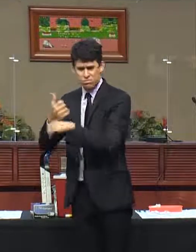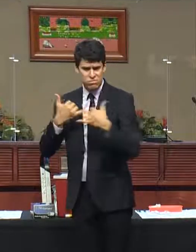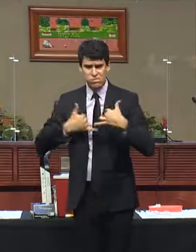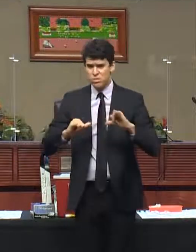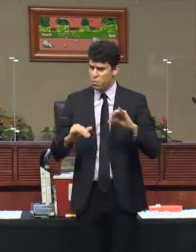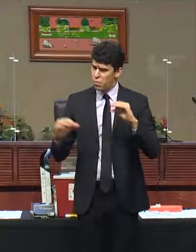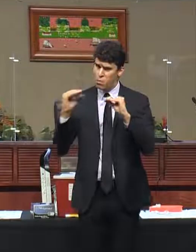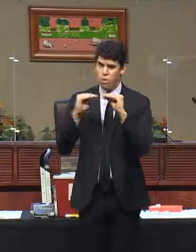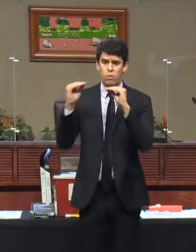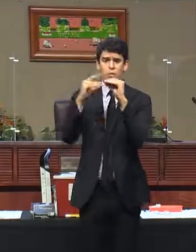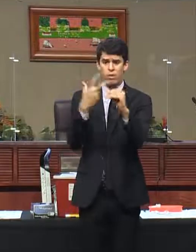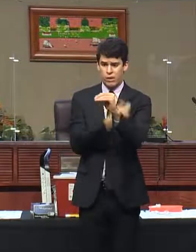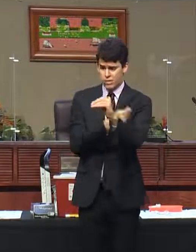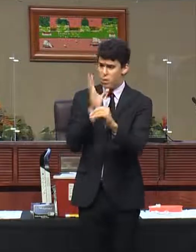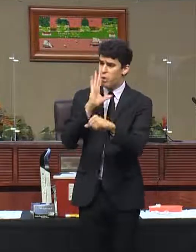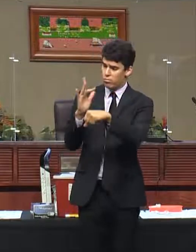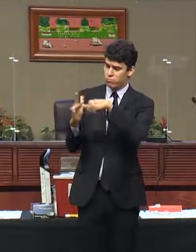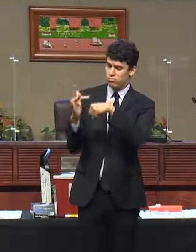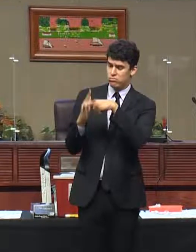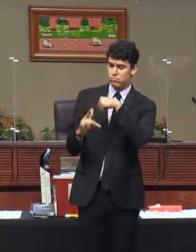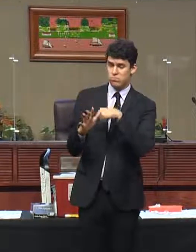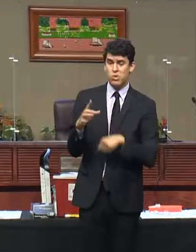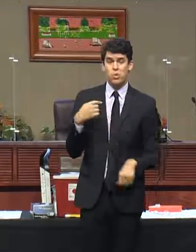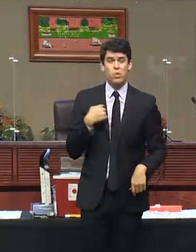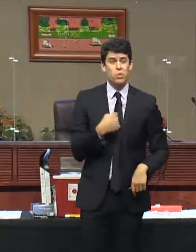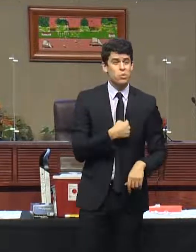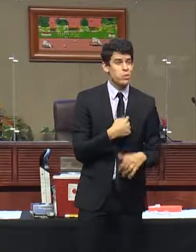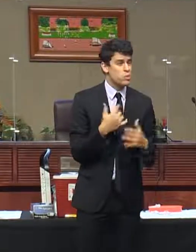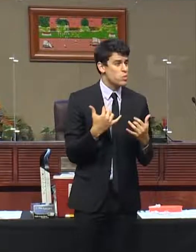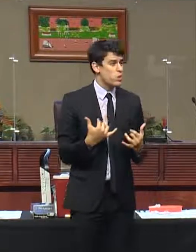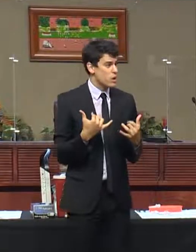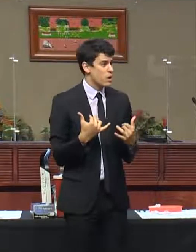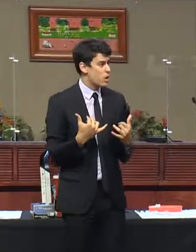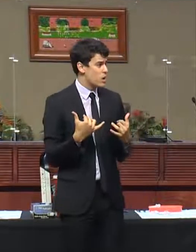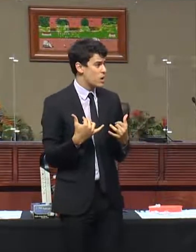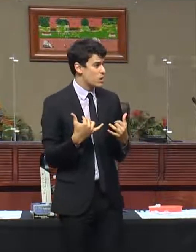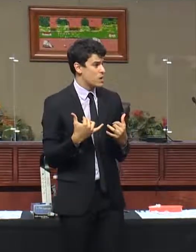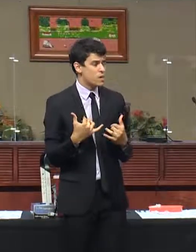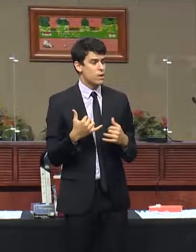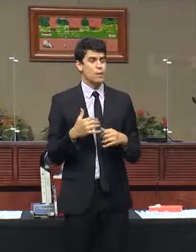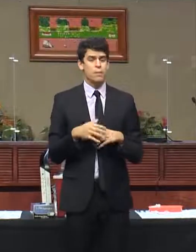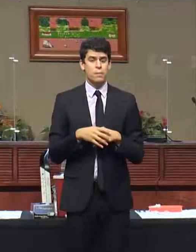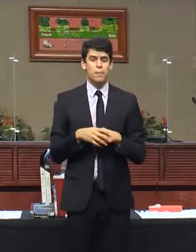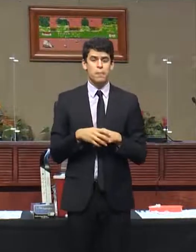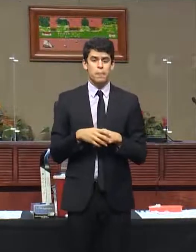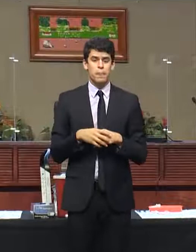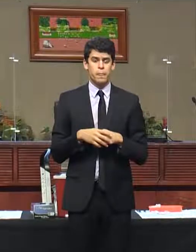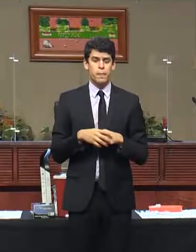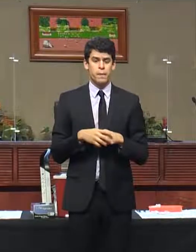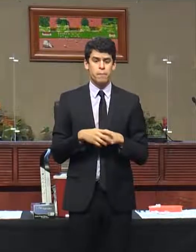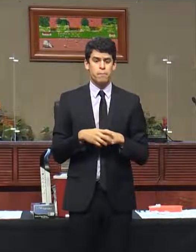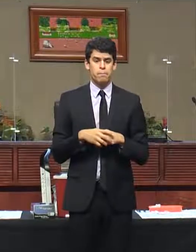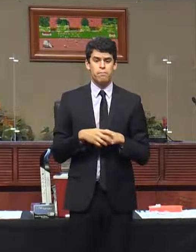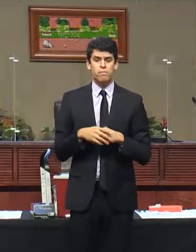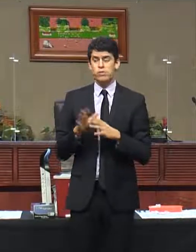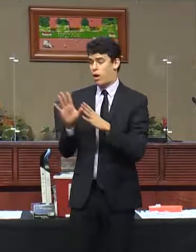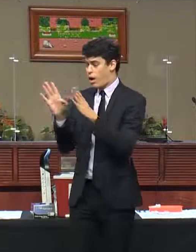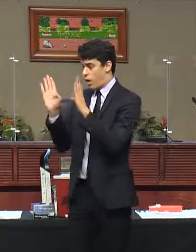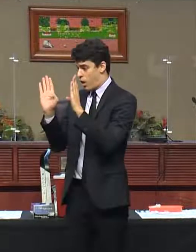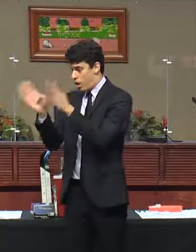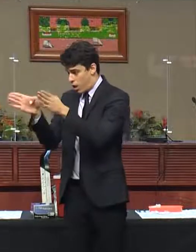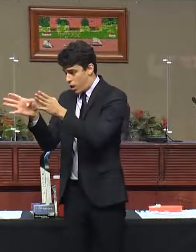site. So we are moving, probably the word should not be used shutting down the site. We are just moving to a different